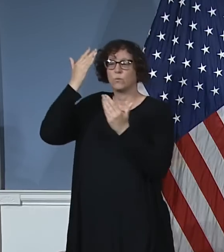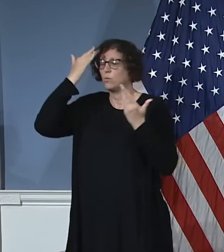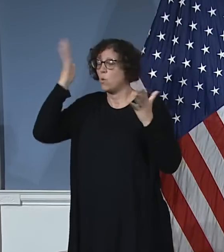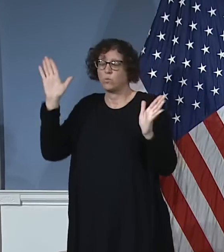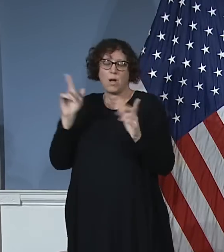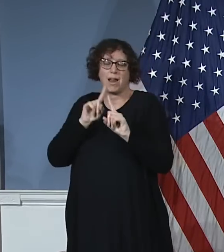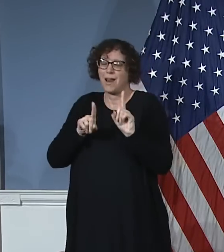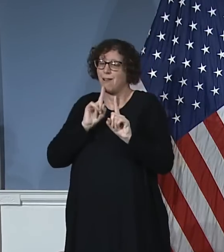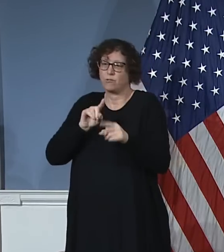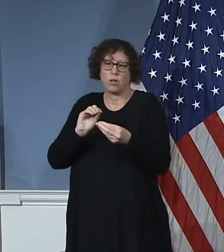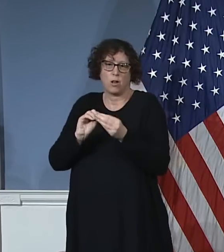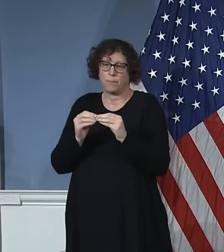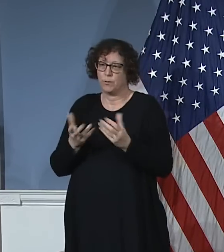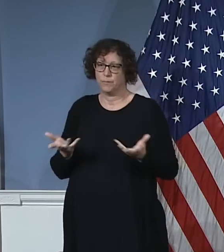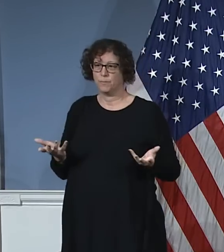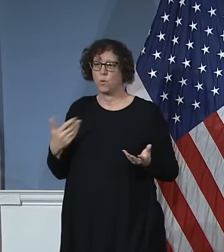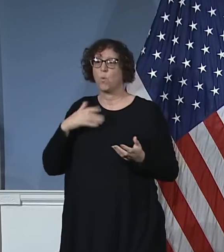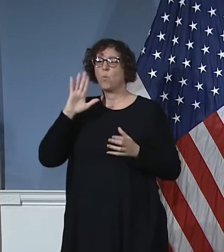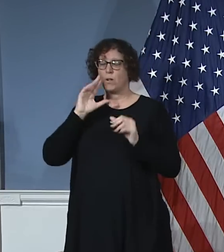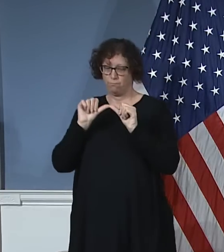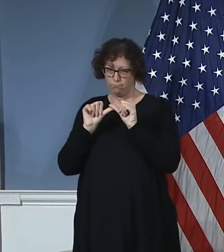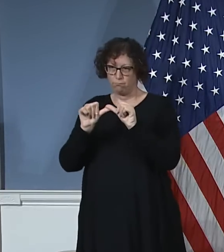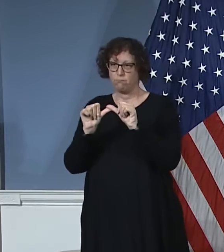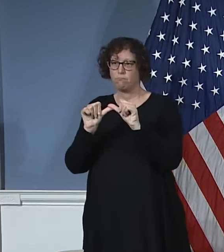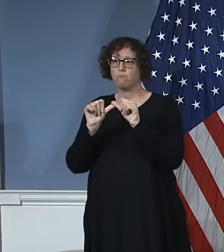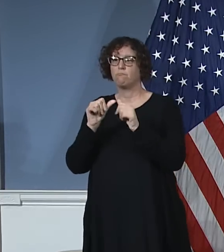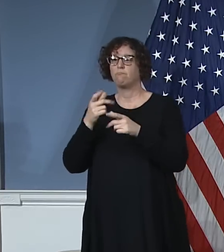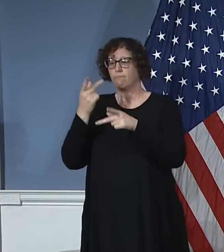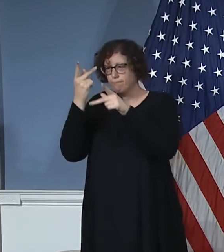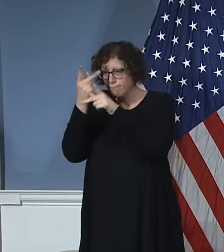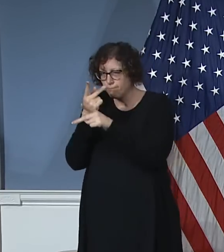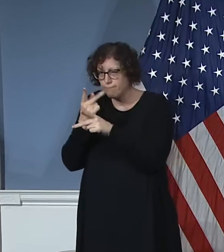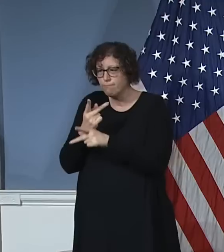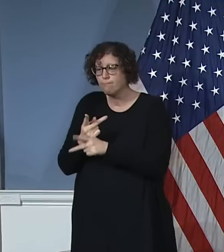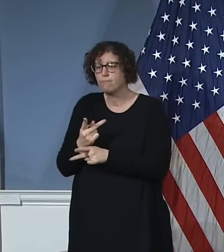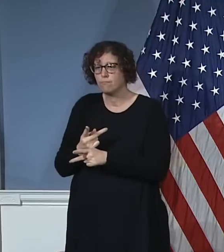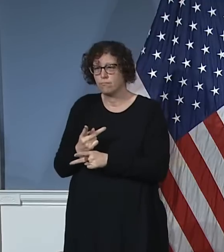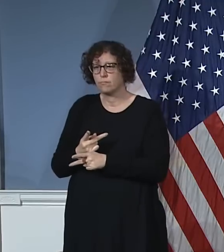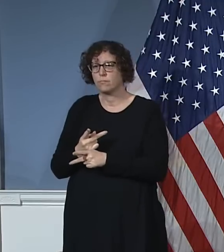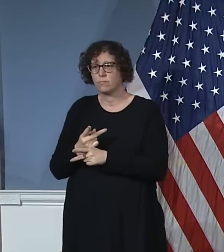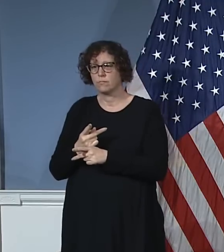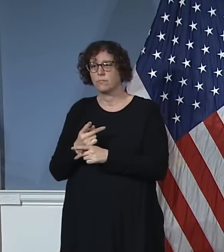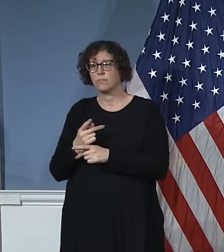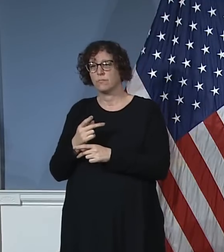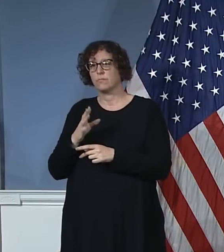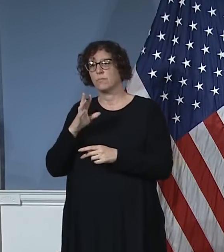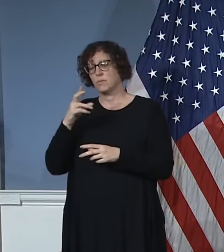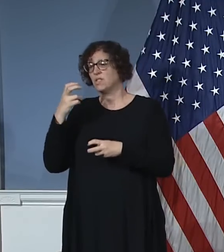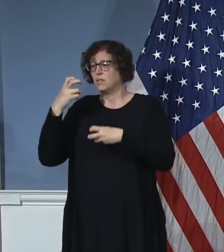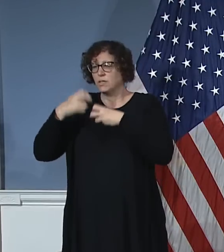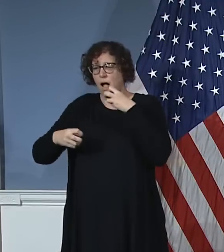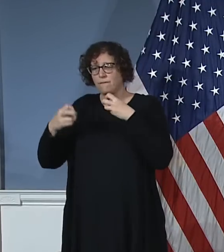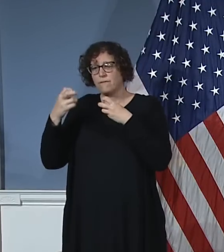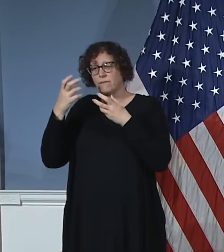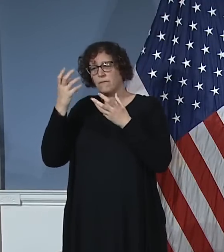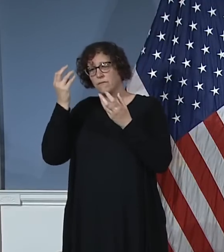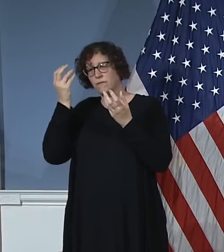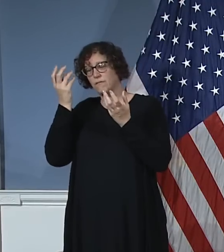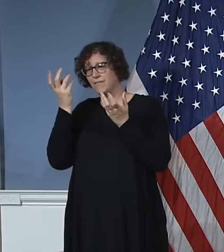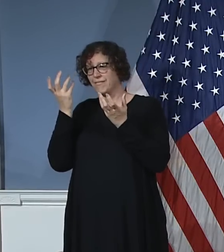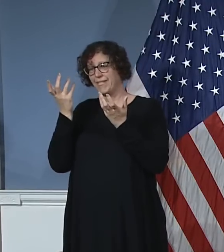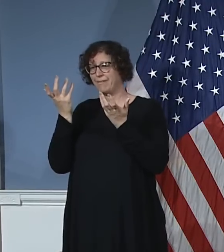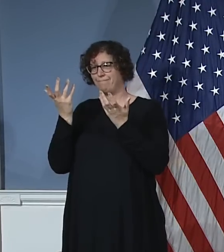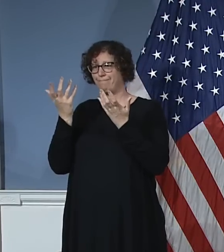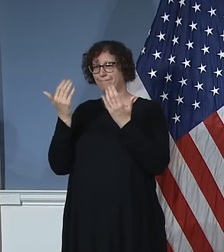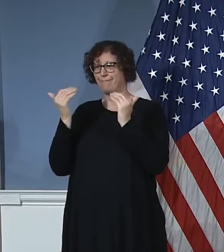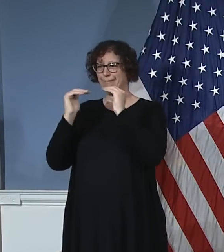But we have to do, I think it's a very complex equation because we need the right kind of monitoring and